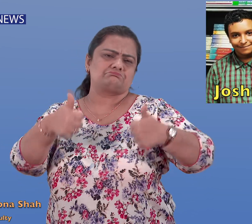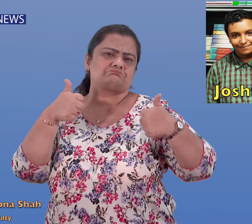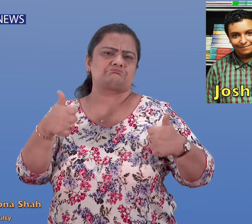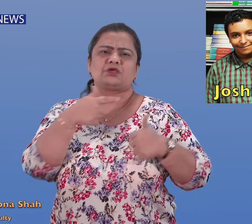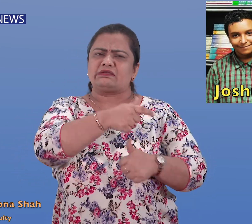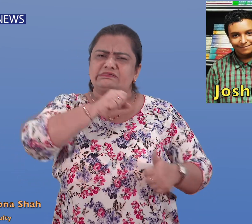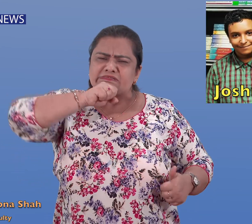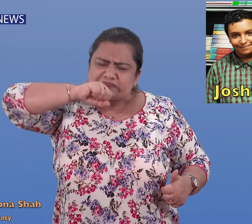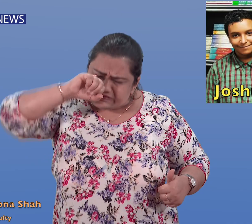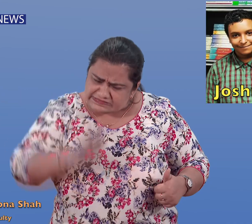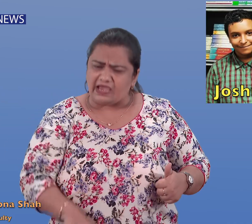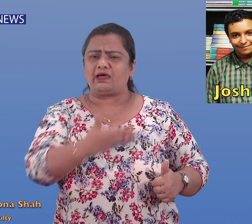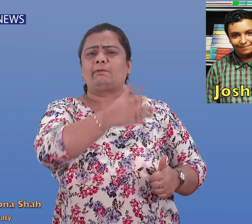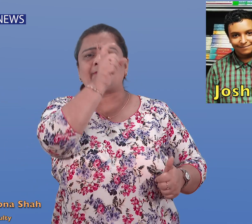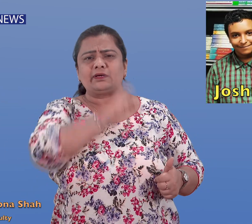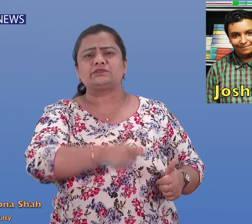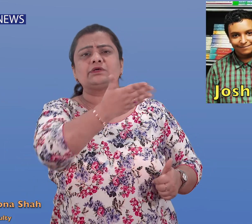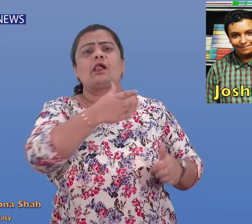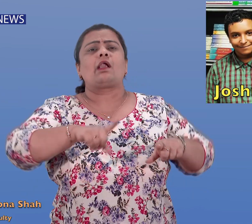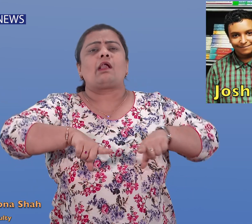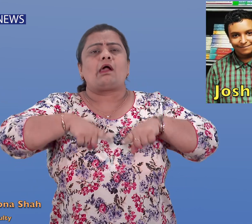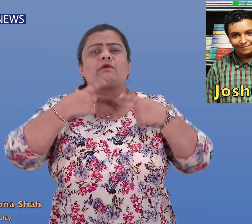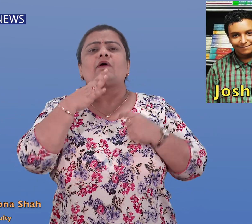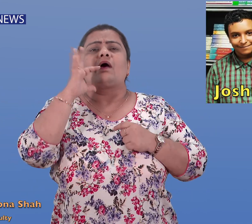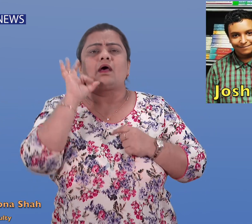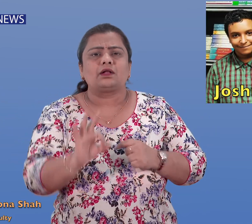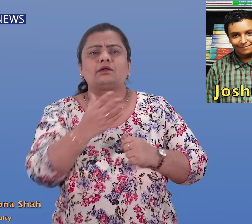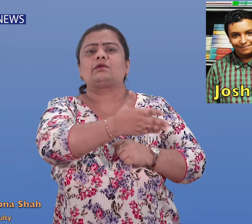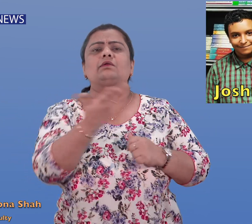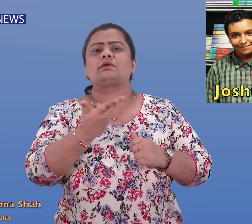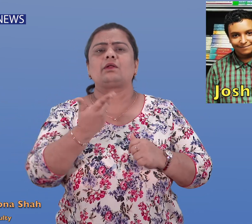in Malayalam as Current Books is planning to do it.